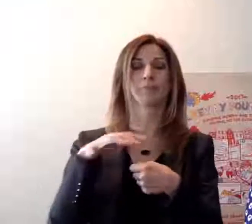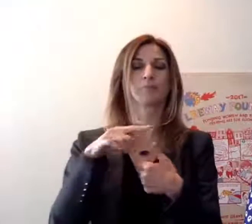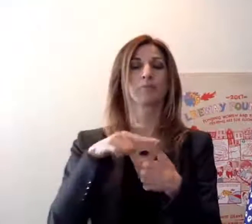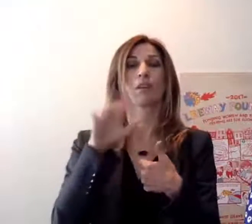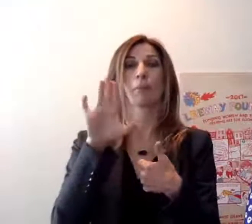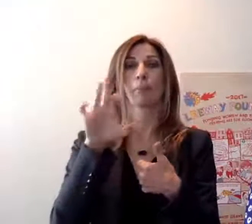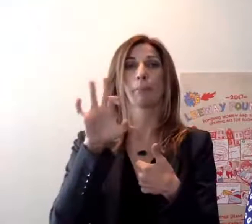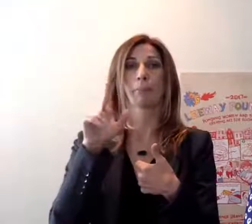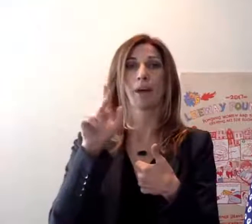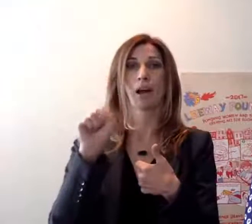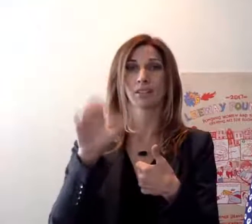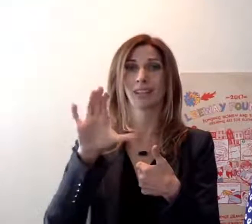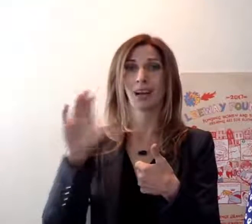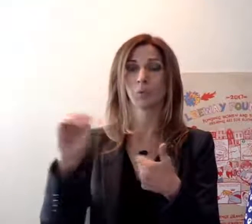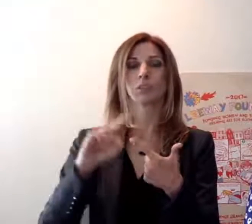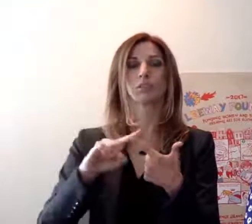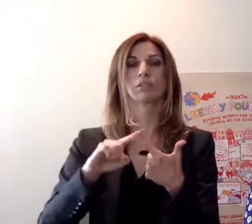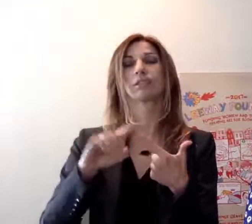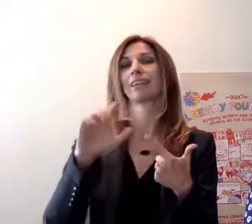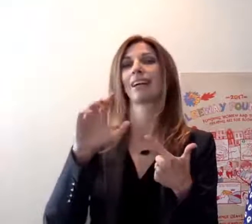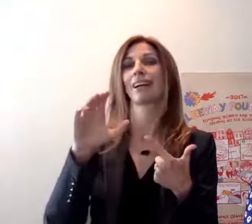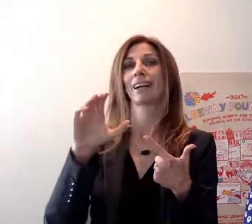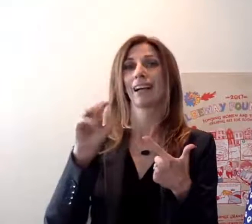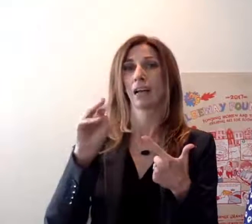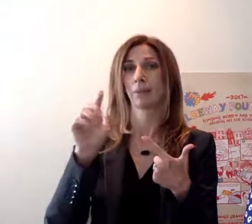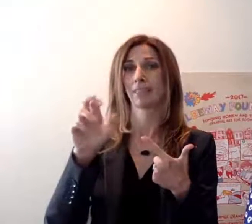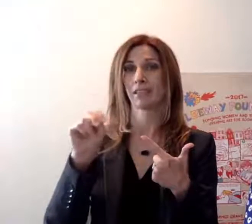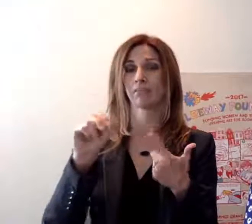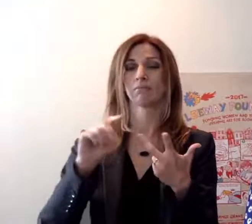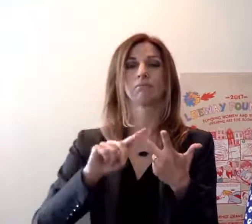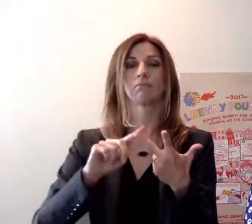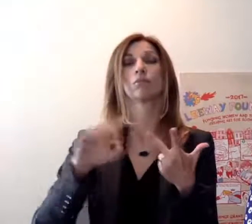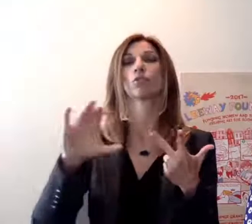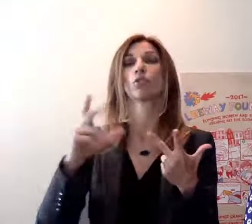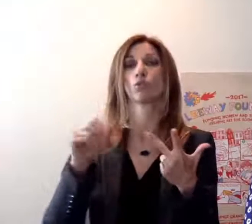County, Camden, Chester,